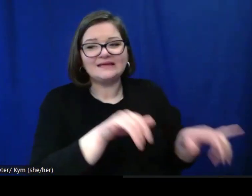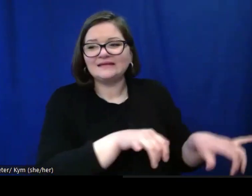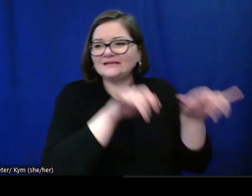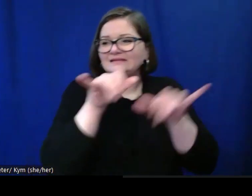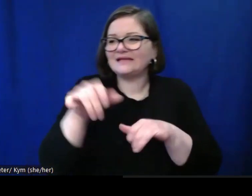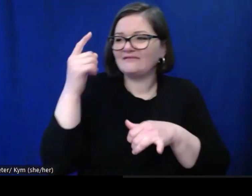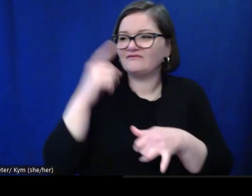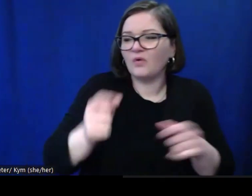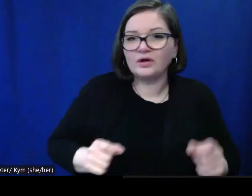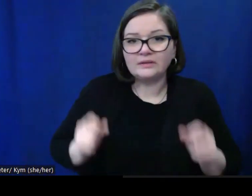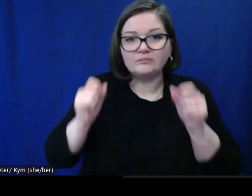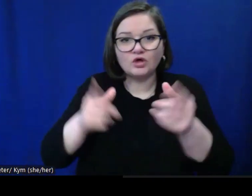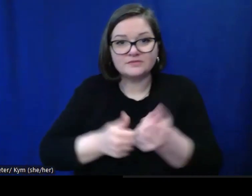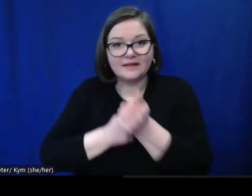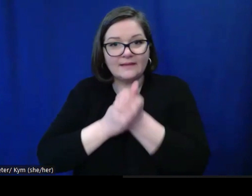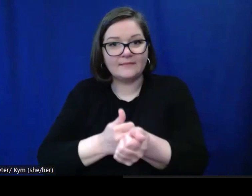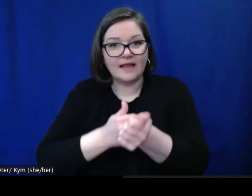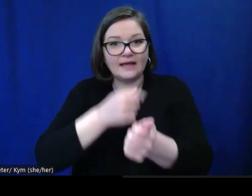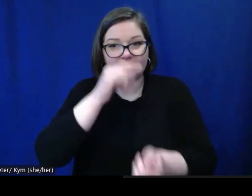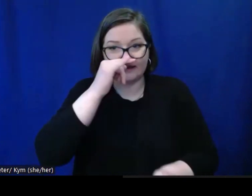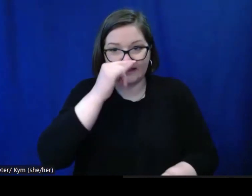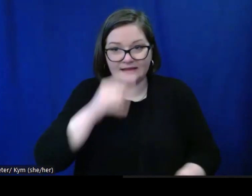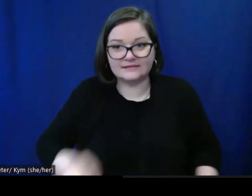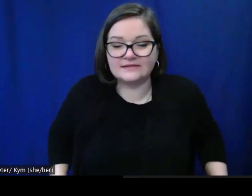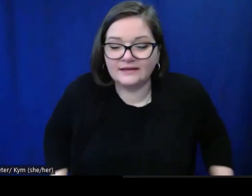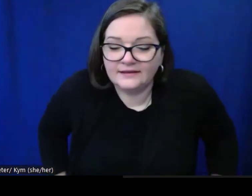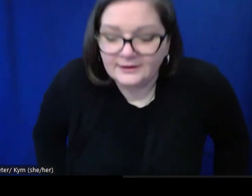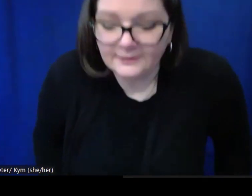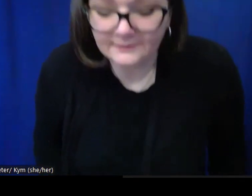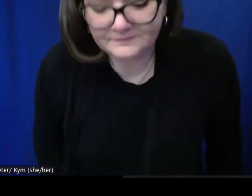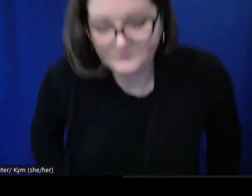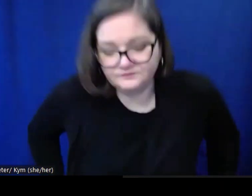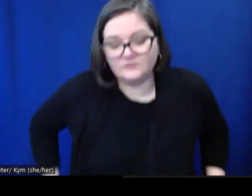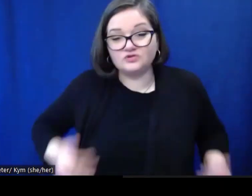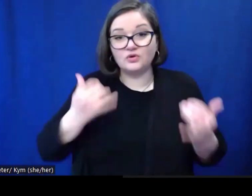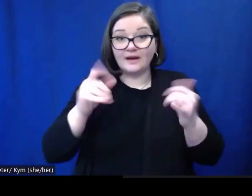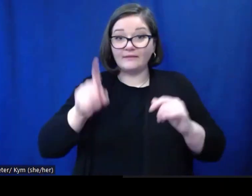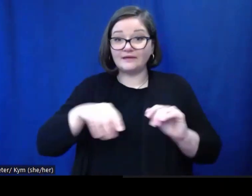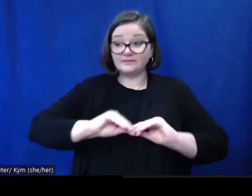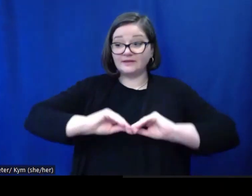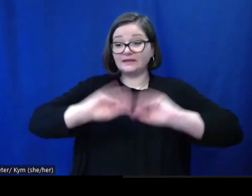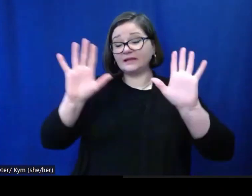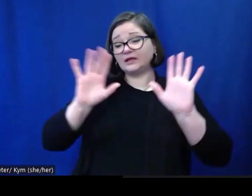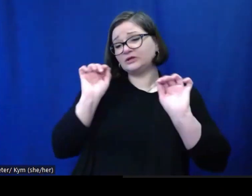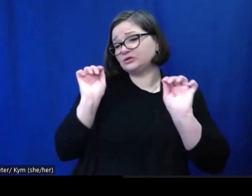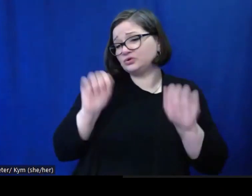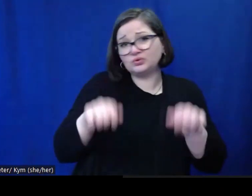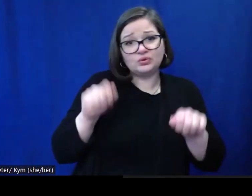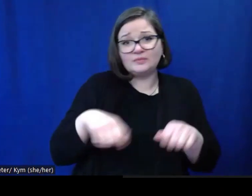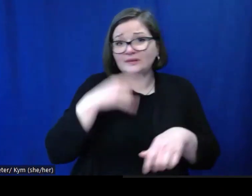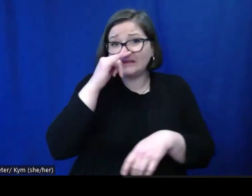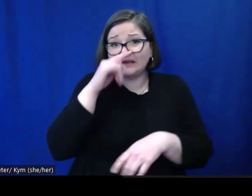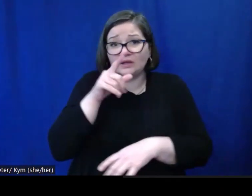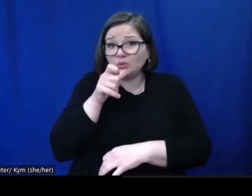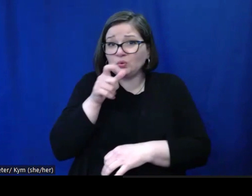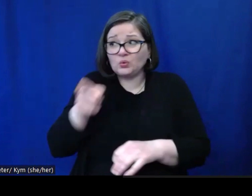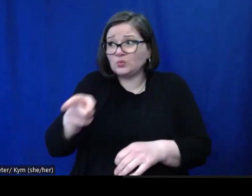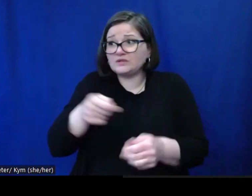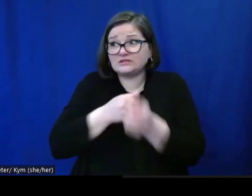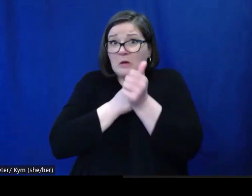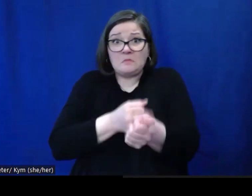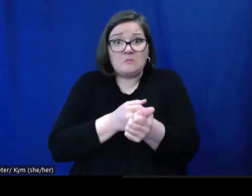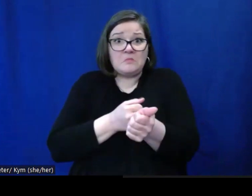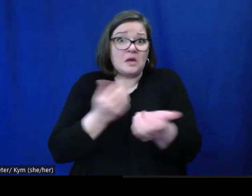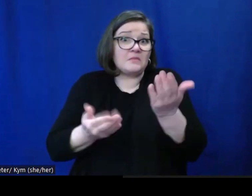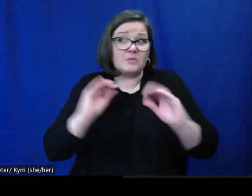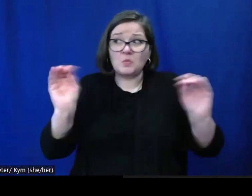compliant kids. It could be, now here's the thing, let's be very clear on this. This could just be a kid who's compliant, maybe he's not having a history